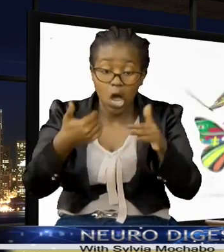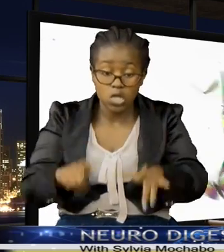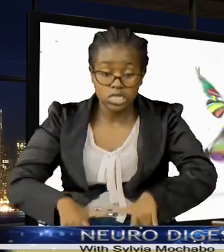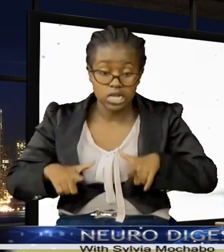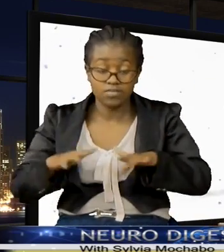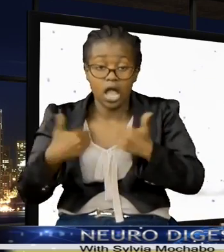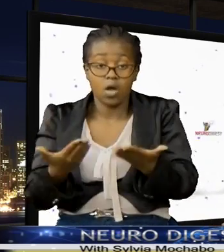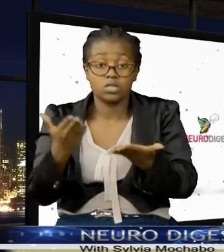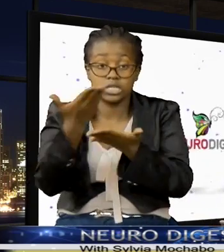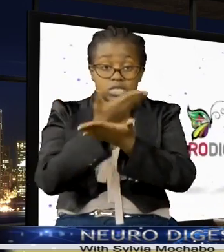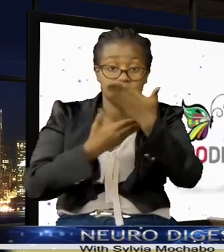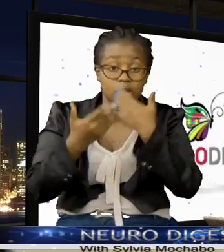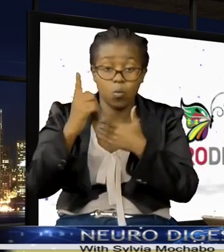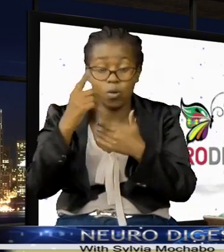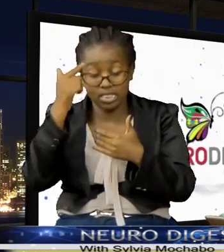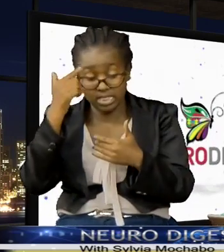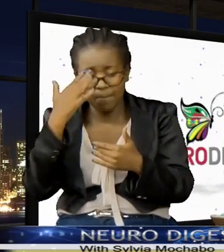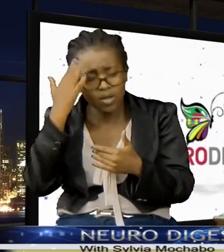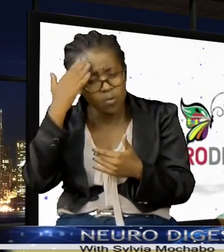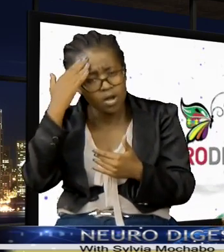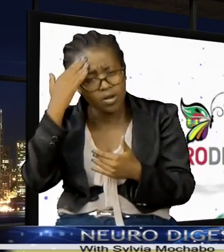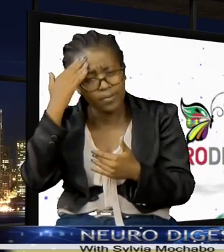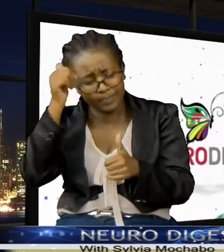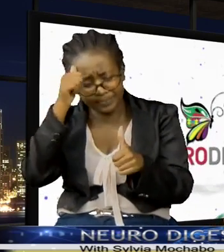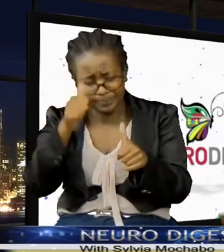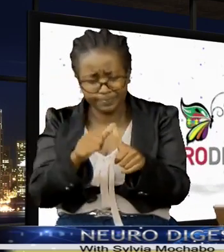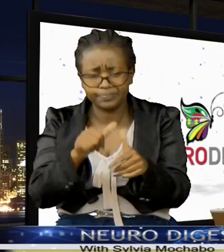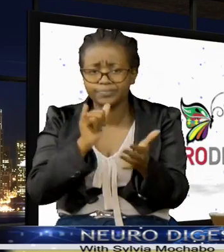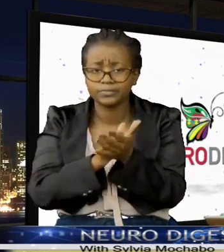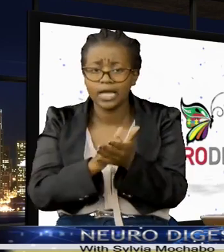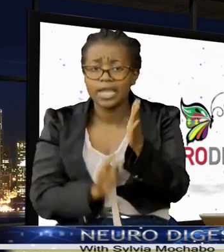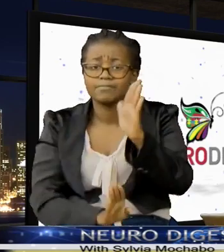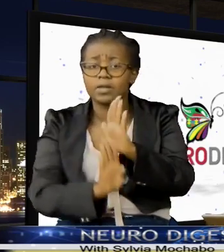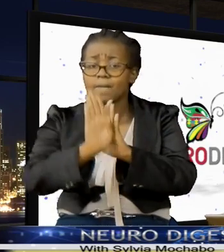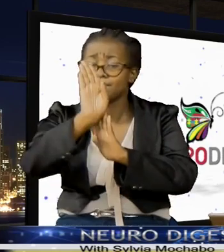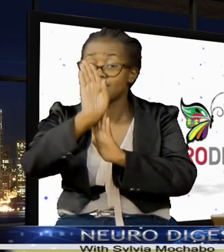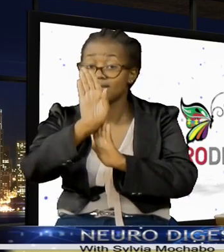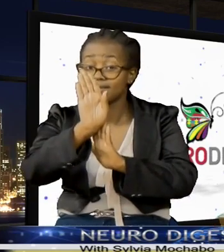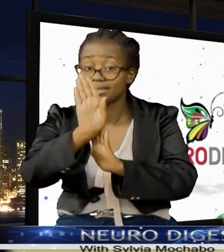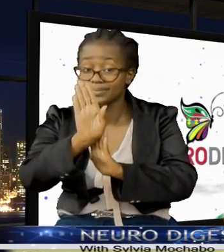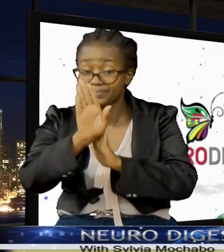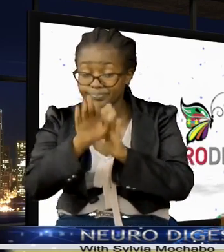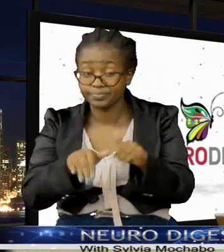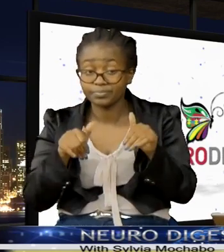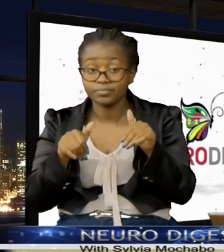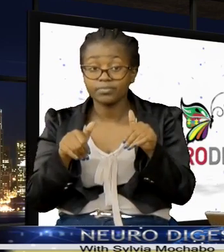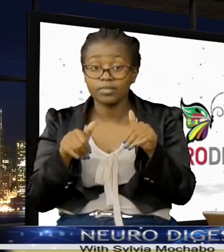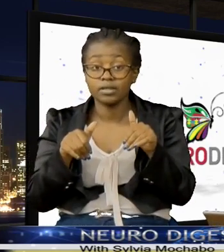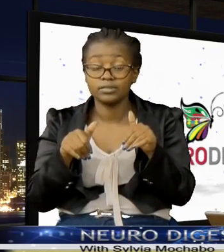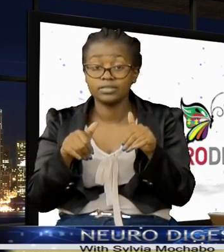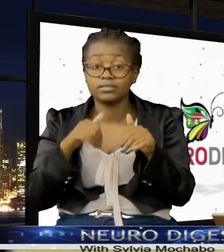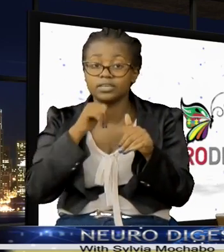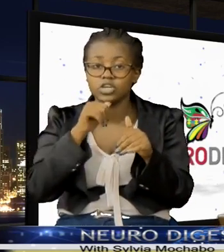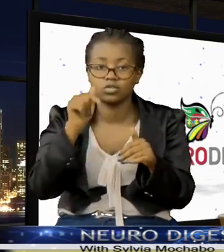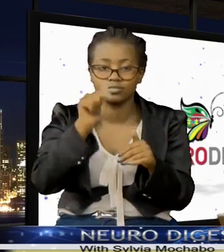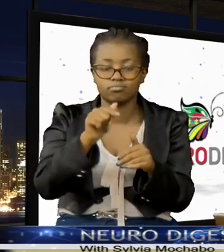how they interact. One thing I want us to all remember, that developmental delays are just commas, they're not